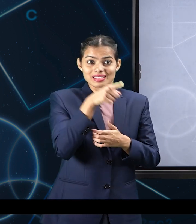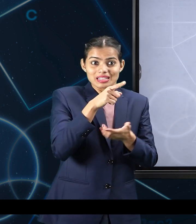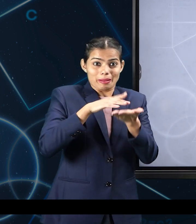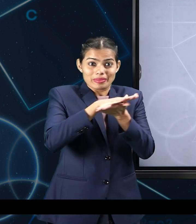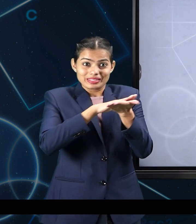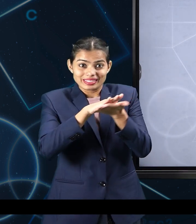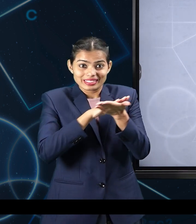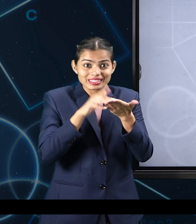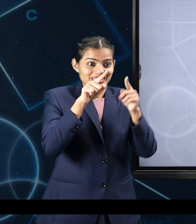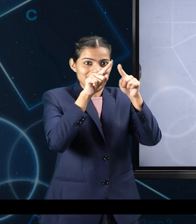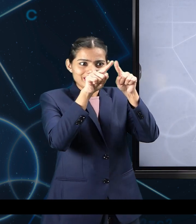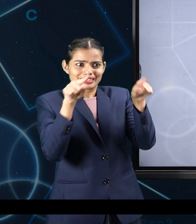Criteria of similarity.